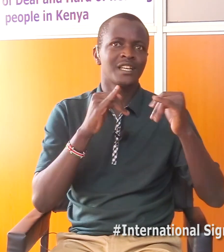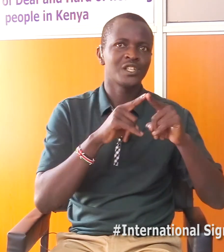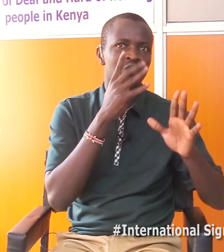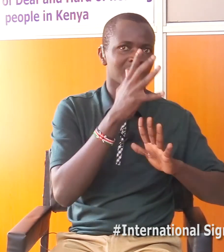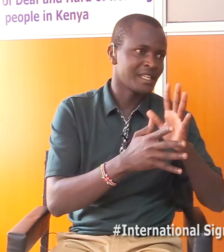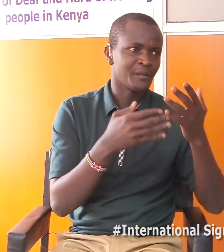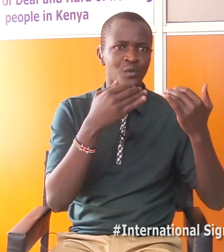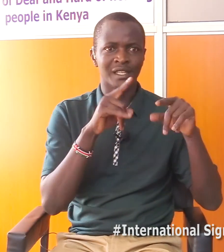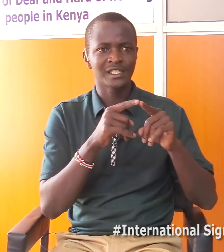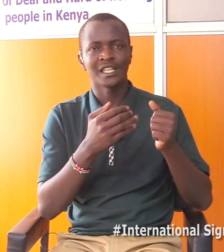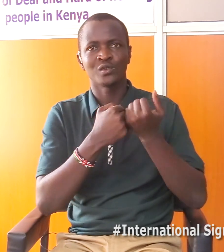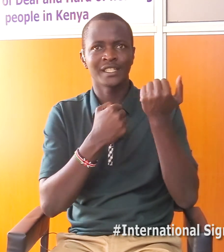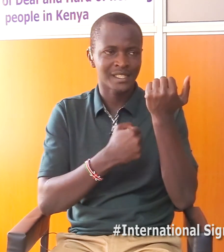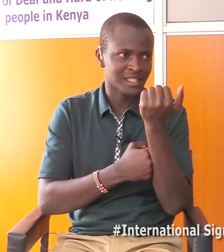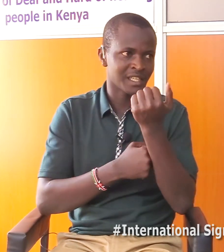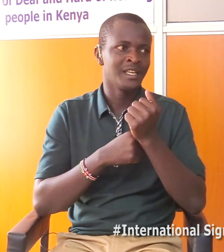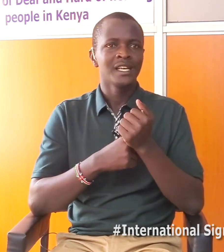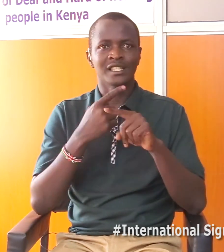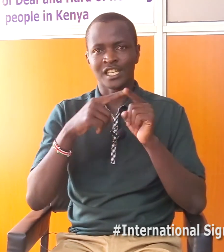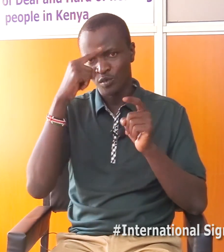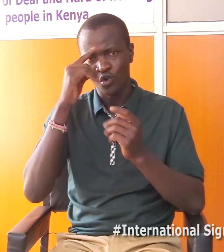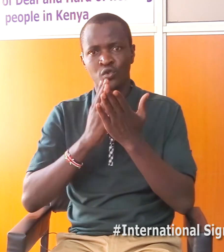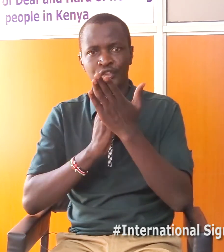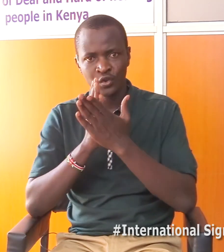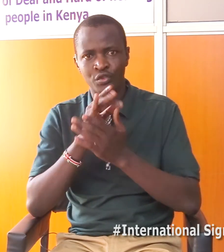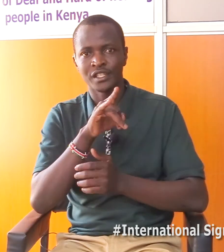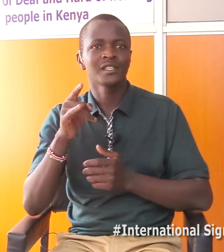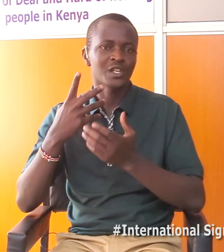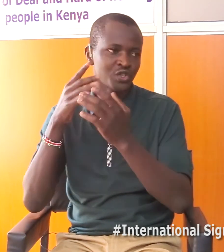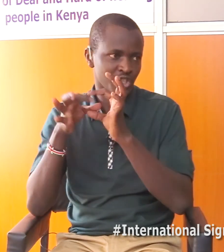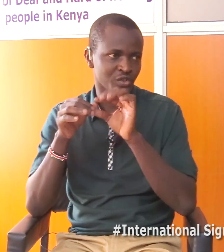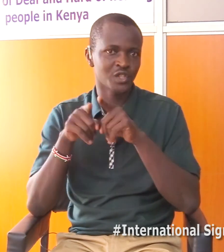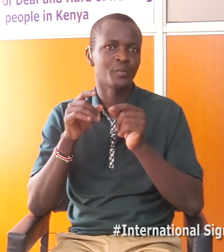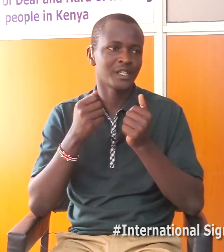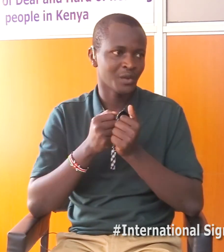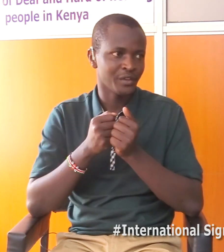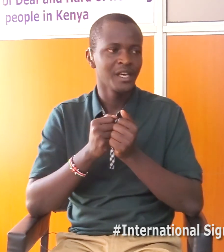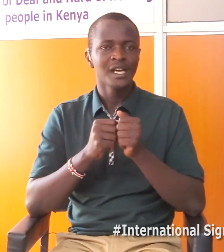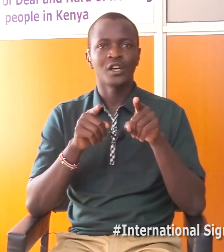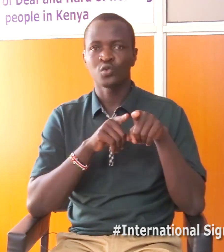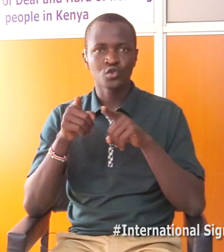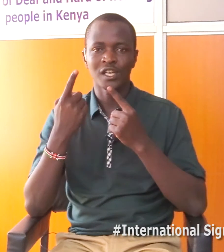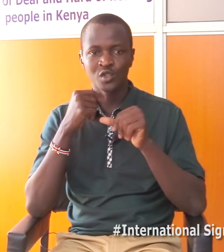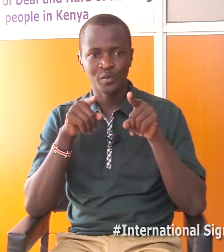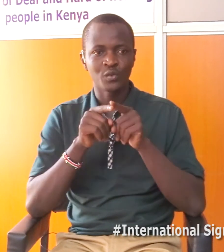trying to sign, everyone is trying to get assisted. It's just because of through this association that we partner with. And also as we speak with